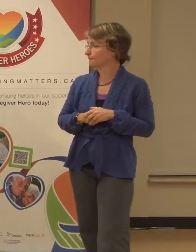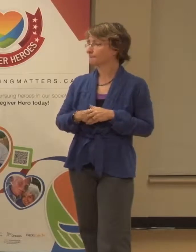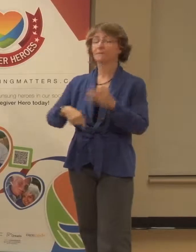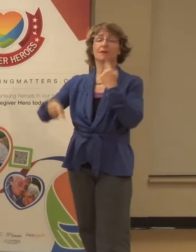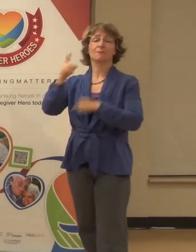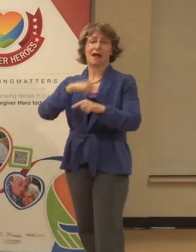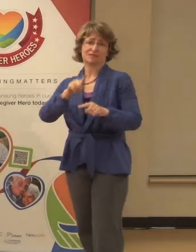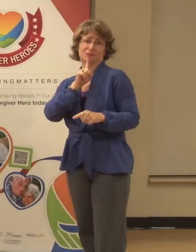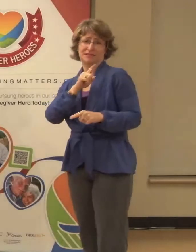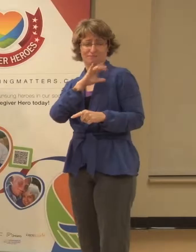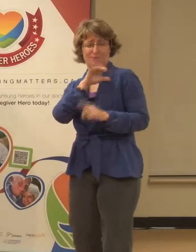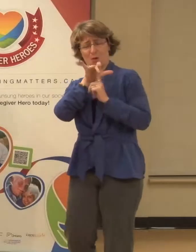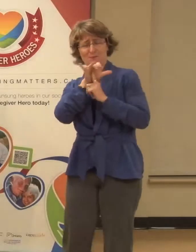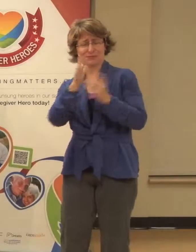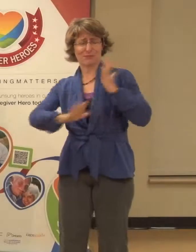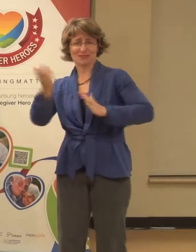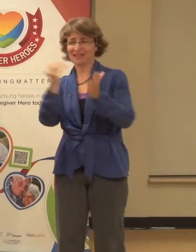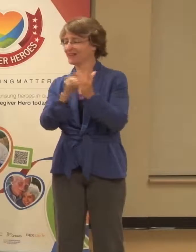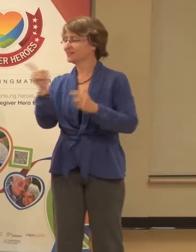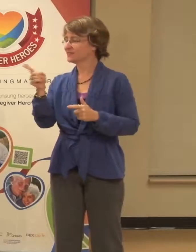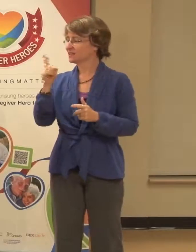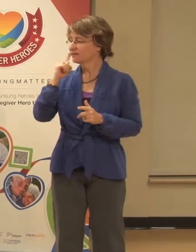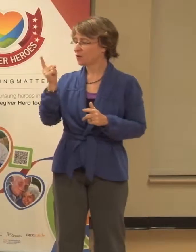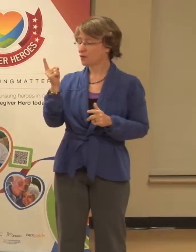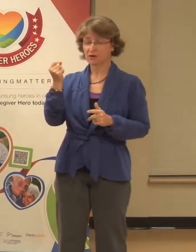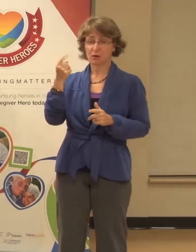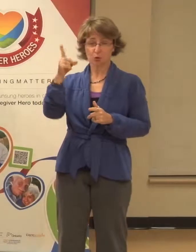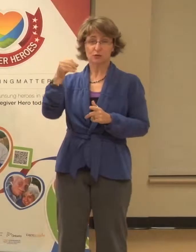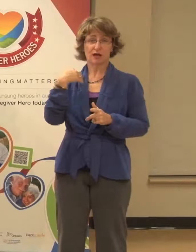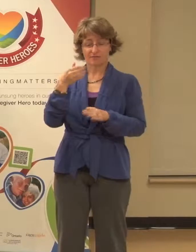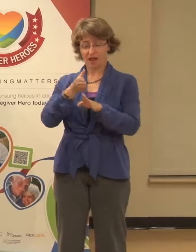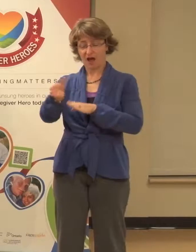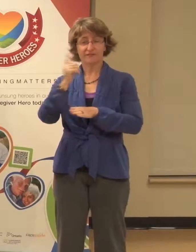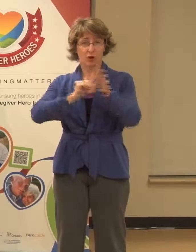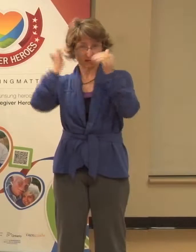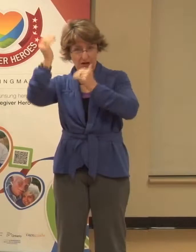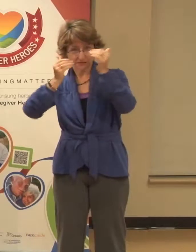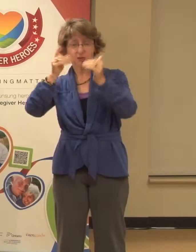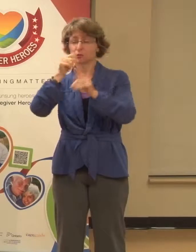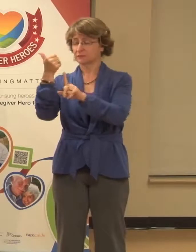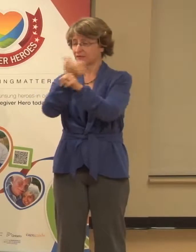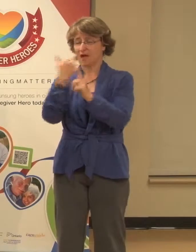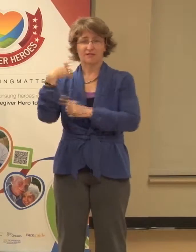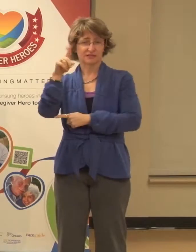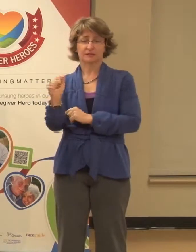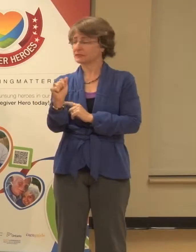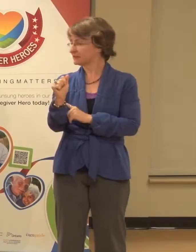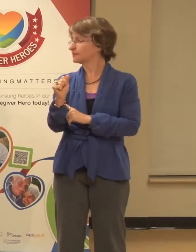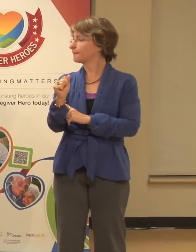Back to the Trendy again, this is for, we have a line for adults as well with disability.